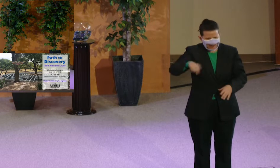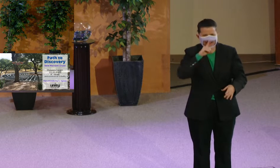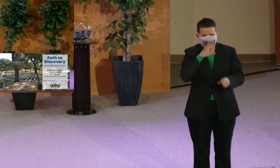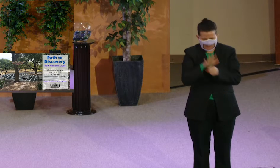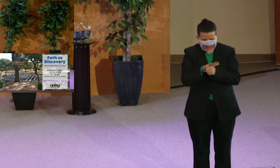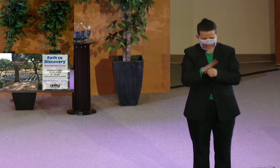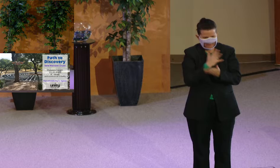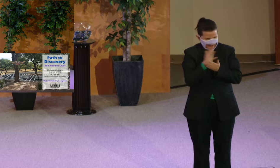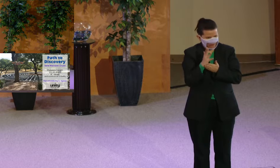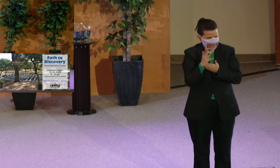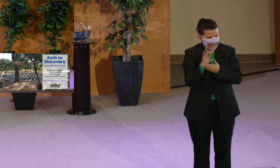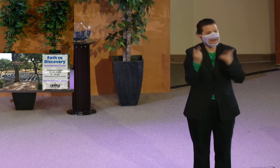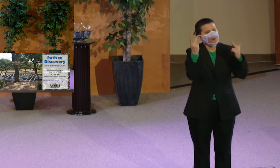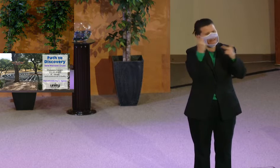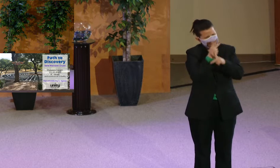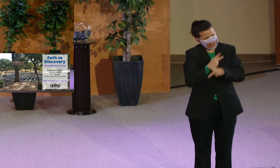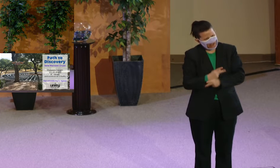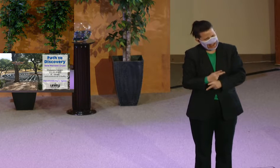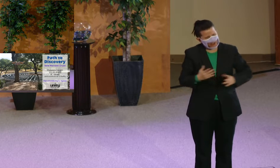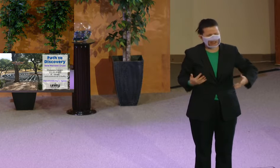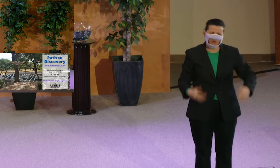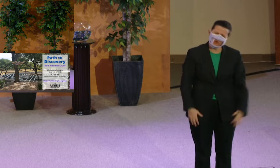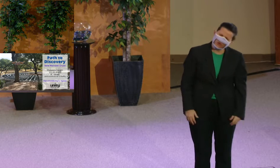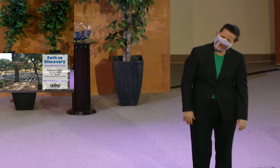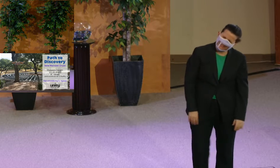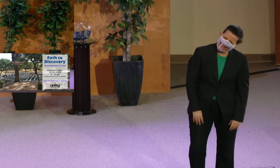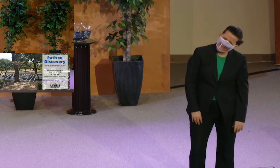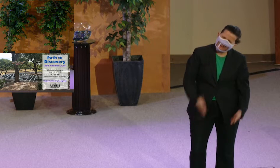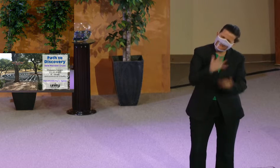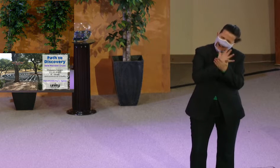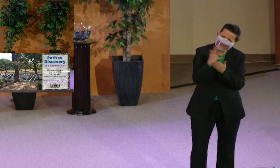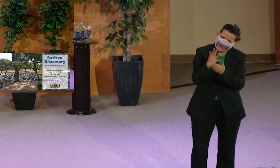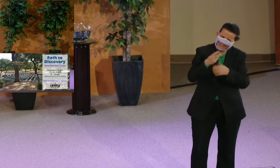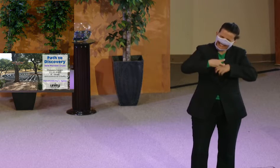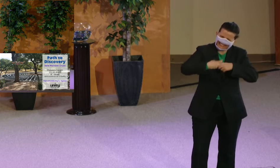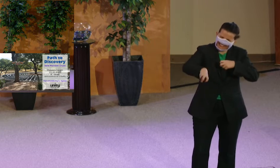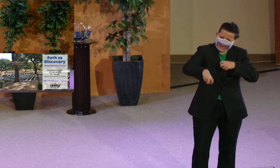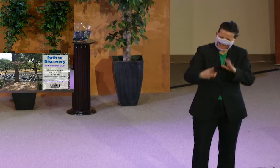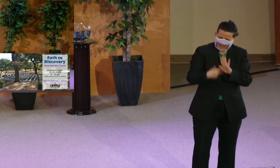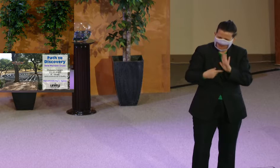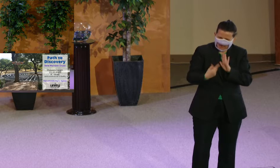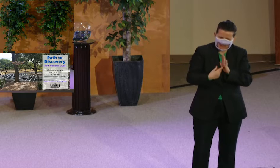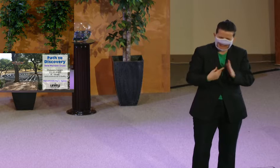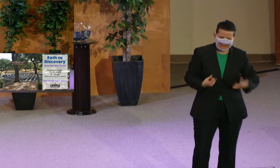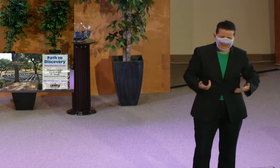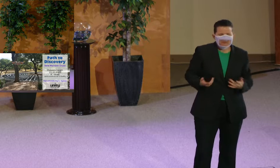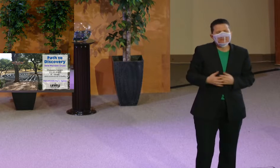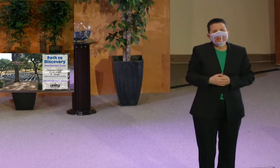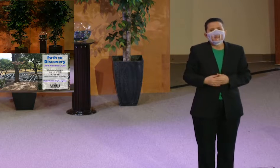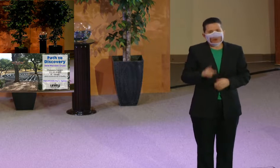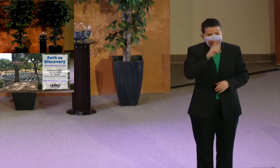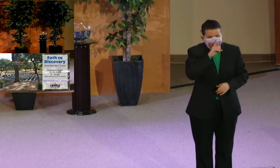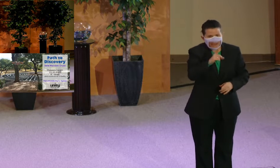it. Now, we figured it's pretty painful to commit 5 weeks in a row. So we've really worked,